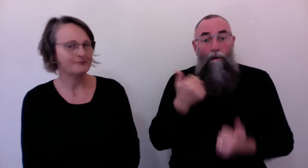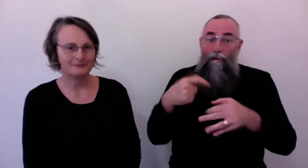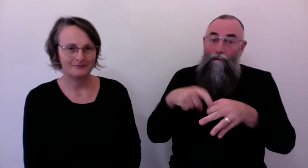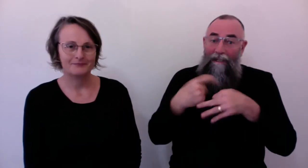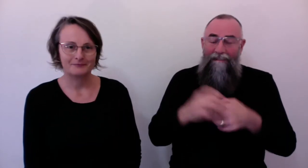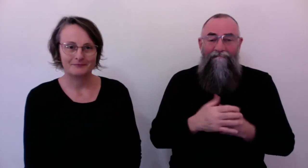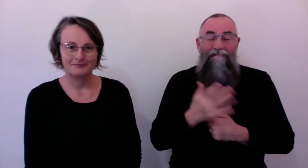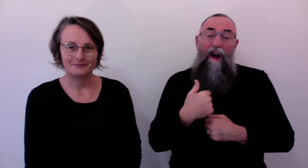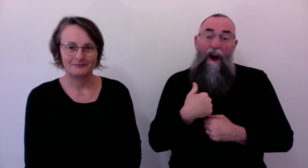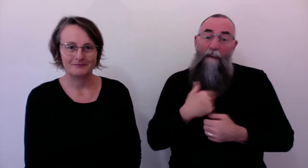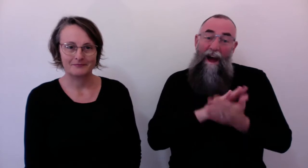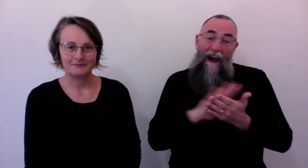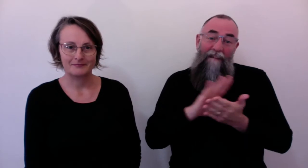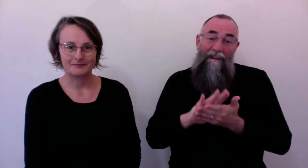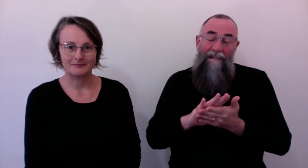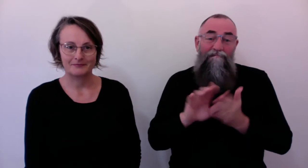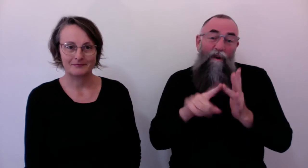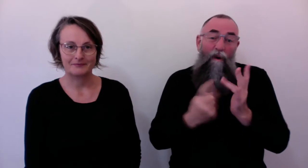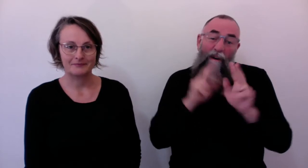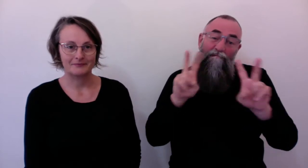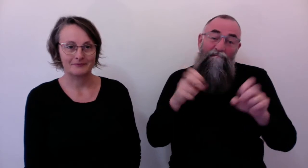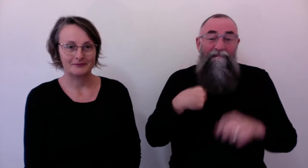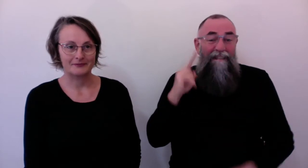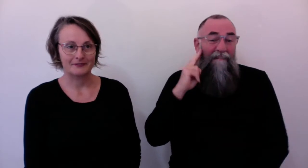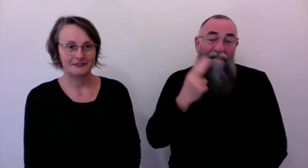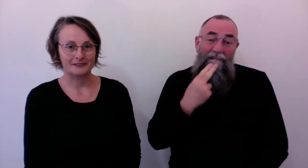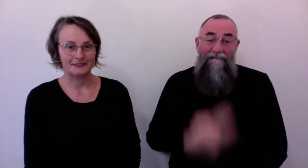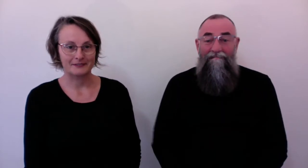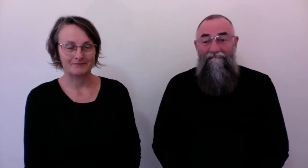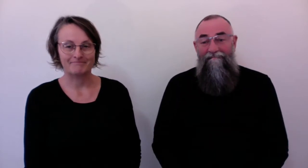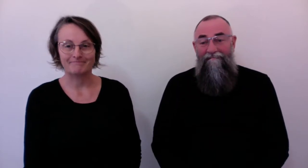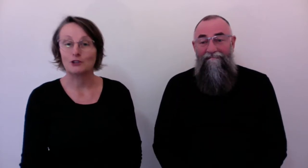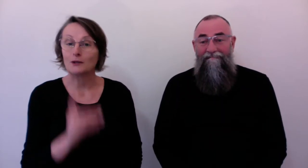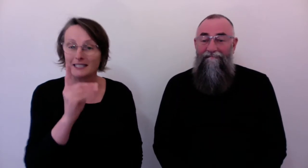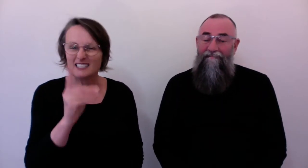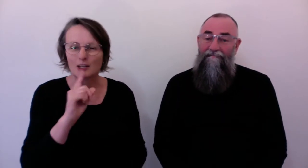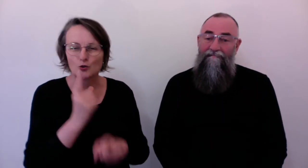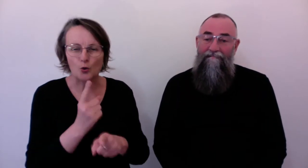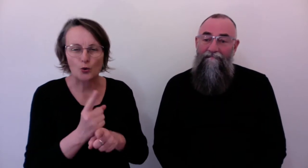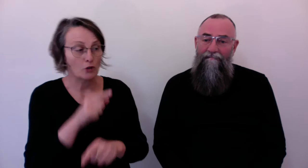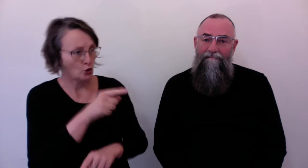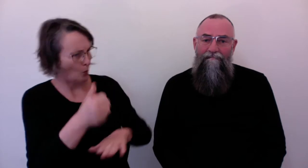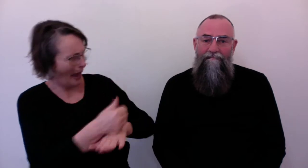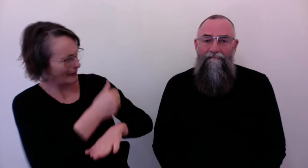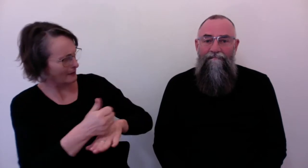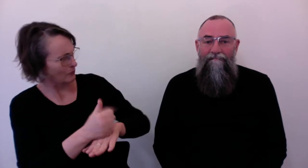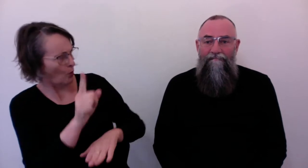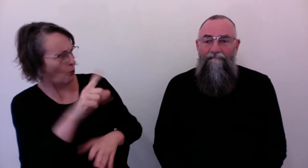am deaf. Cool. Now, we'll get into your disability and stuff soon. But you said you're an actor. What are you acting on at the moment? I'm on Neighbours. He's on